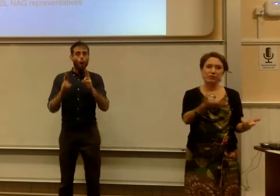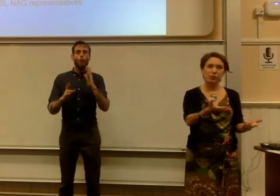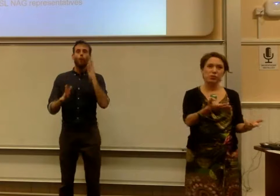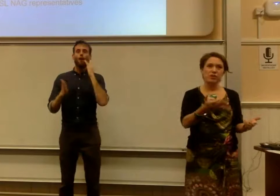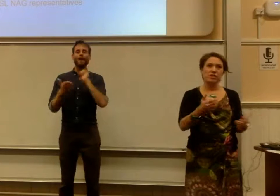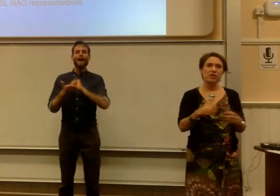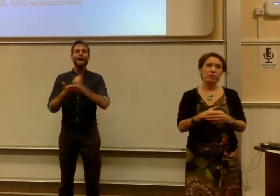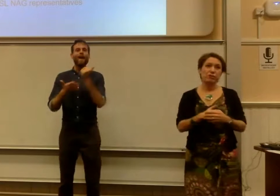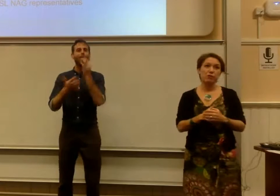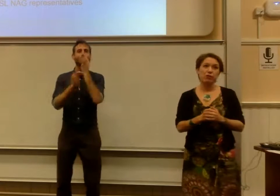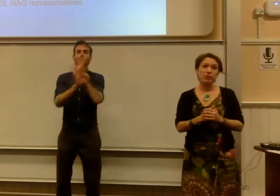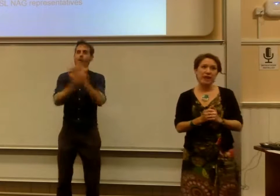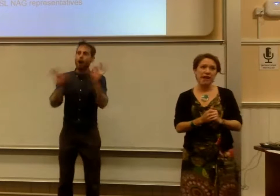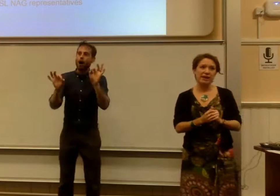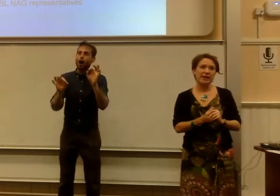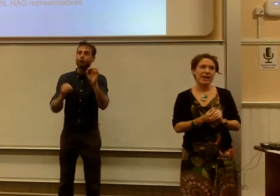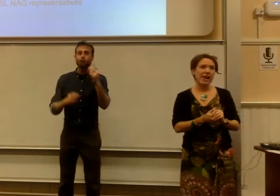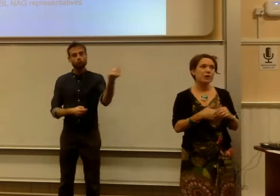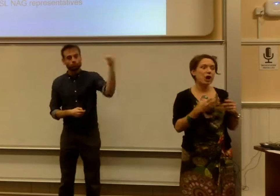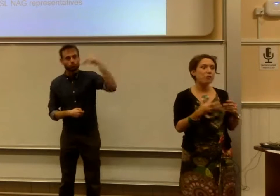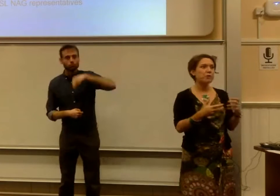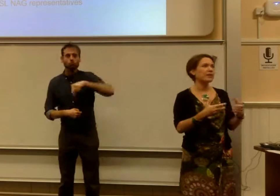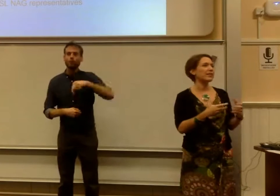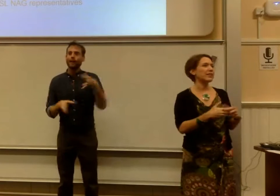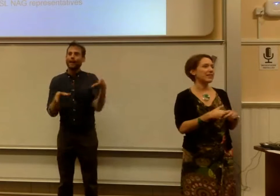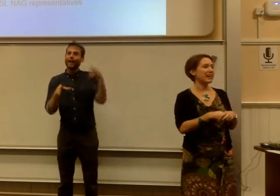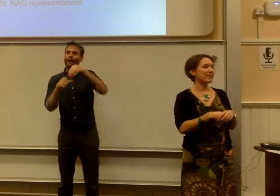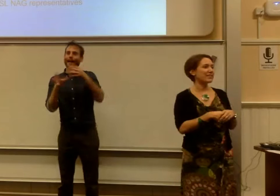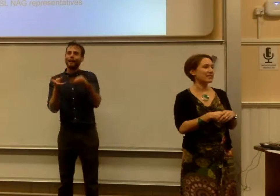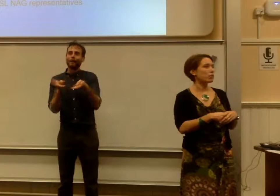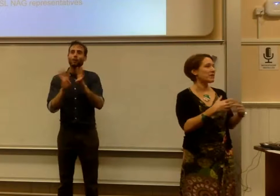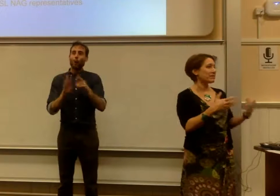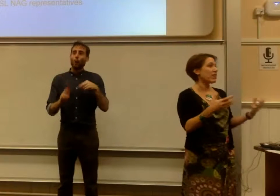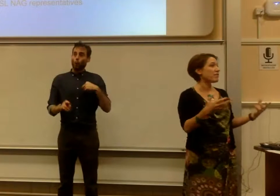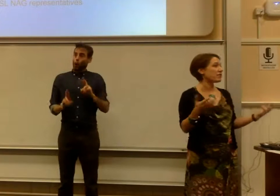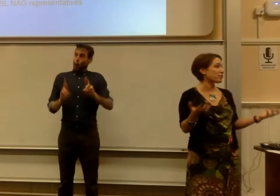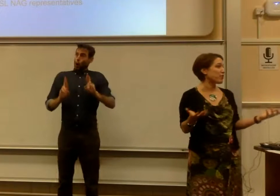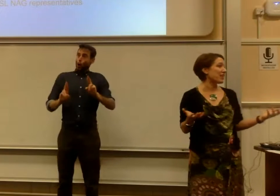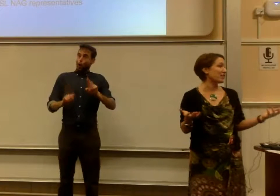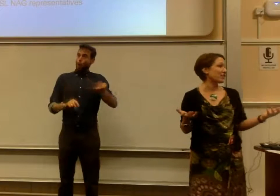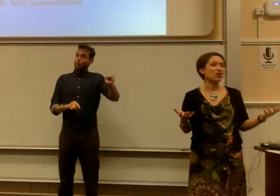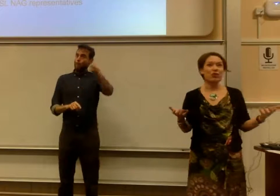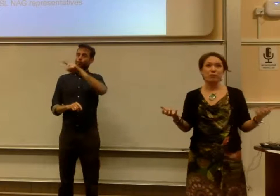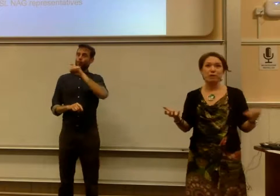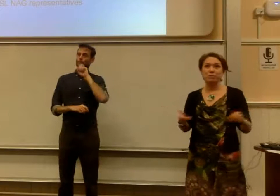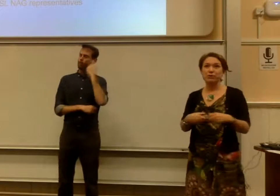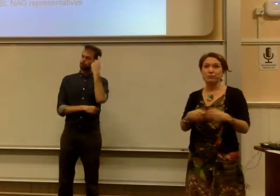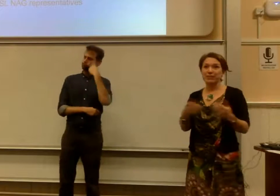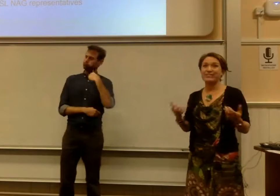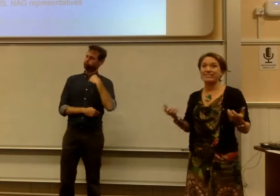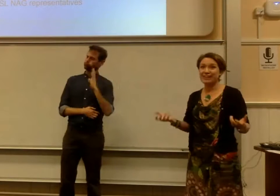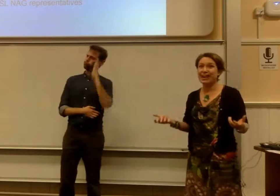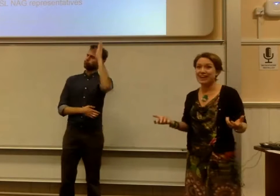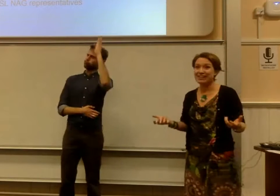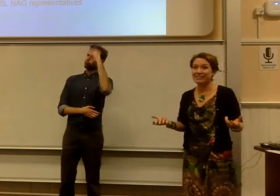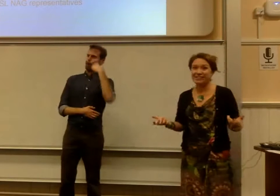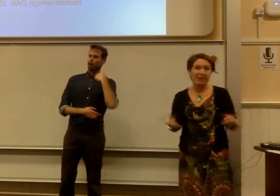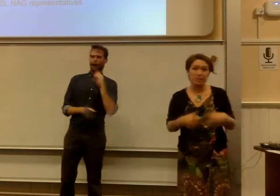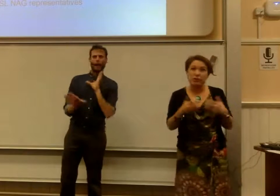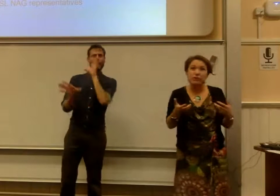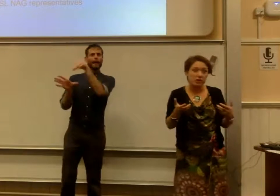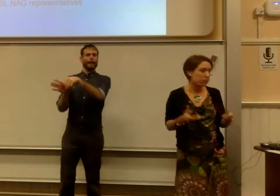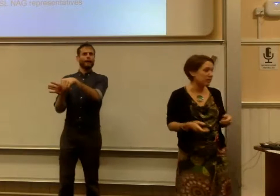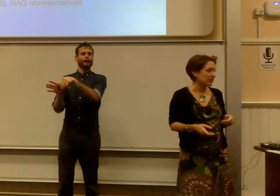put themselves forward for the NAG. And we're hoping that there will be a diverse range of people that we can